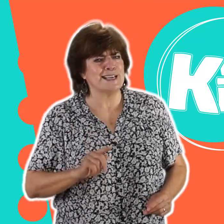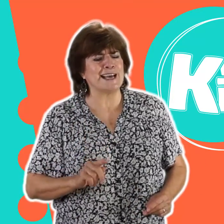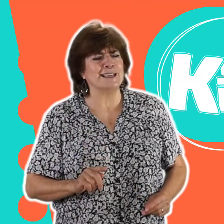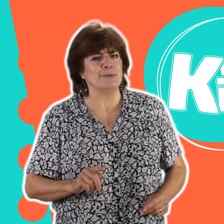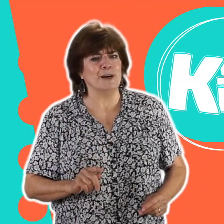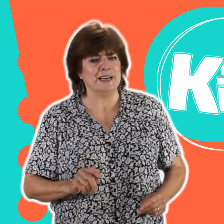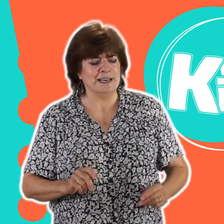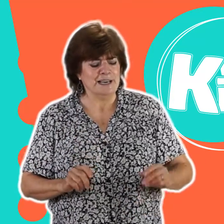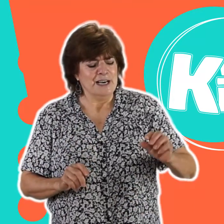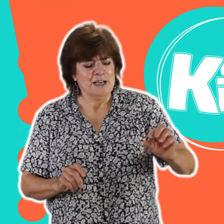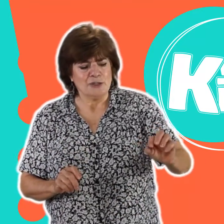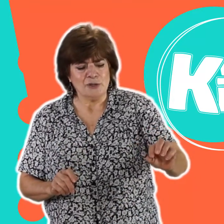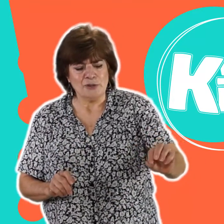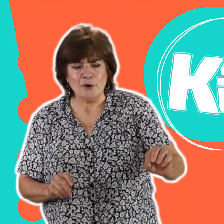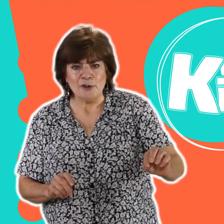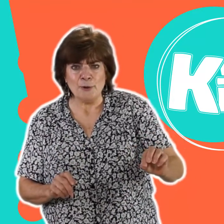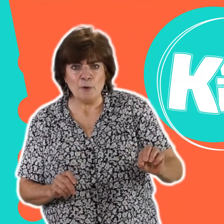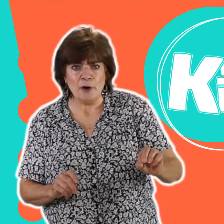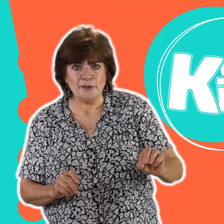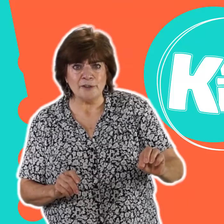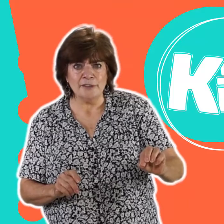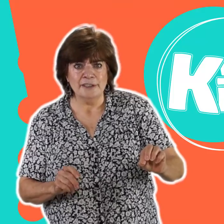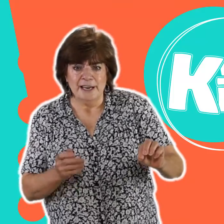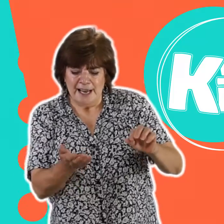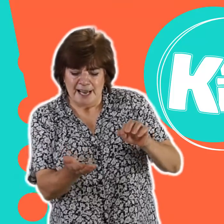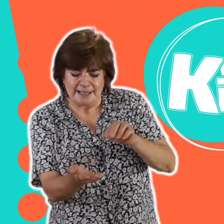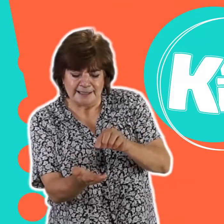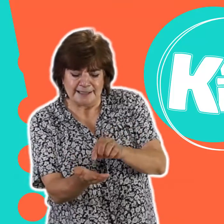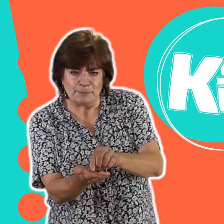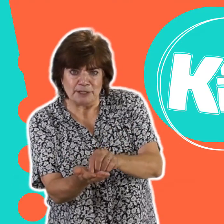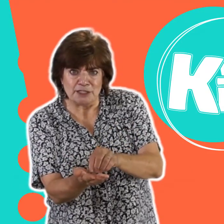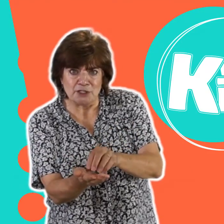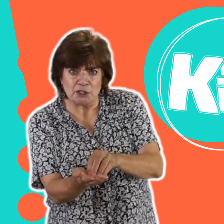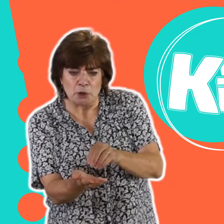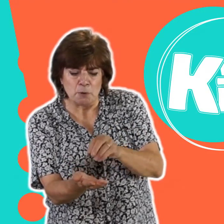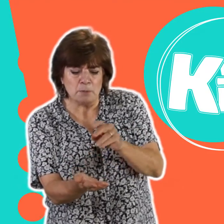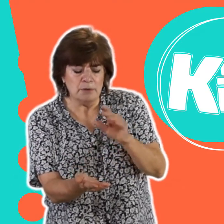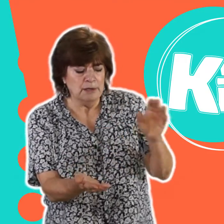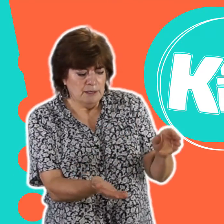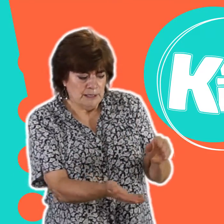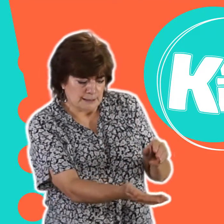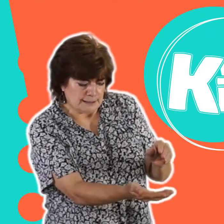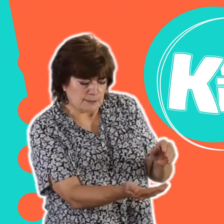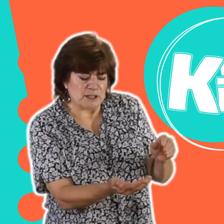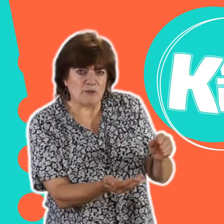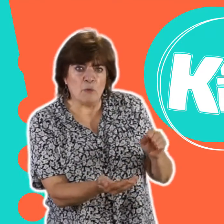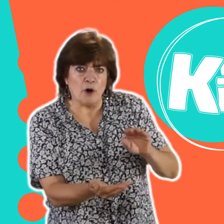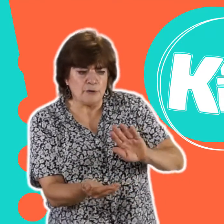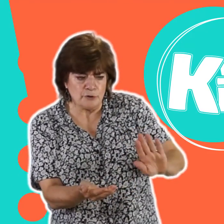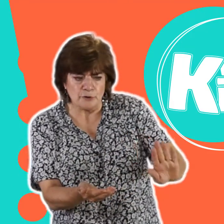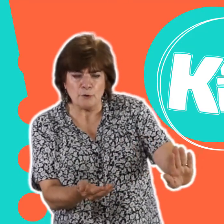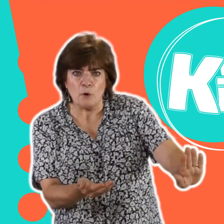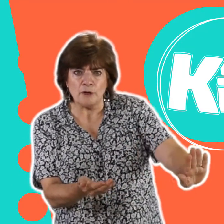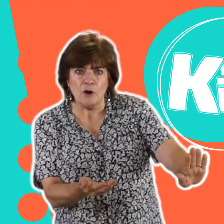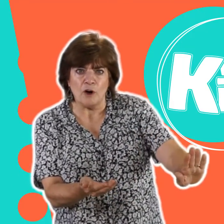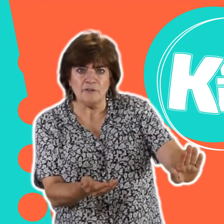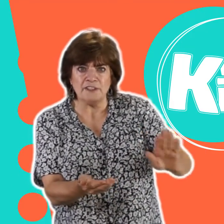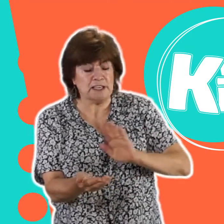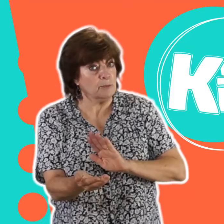exactly why. Turn on the water, add a little bit of soap, a little bit of water, turn the water off. Now here we